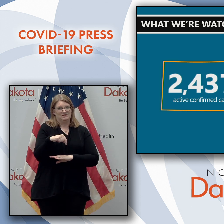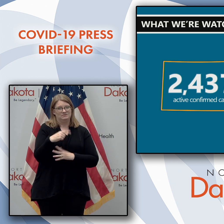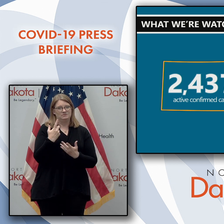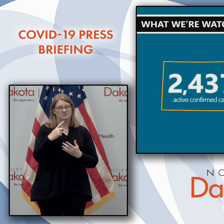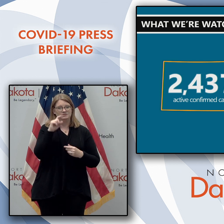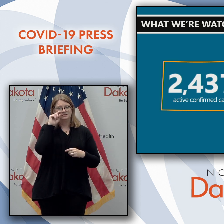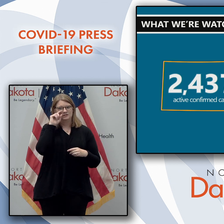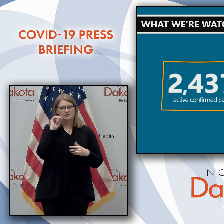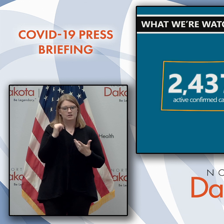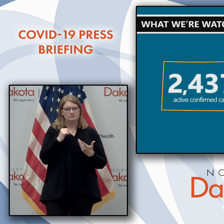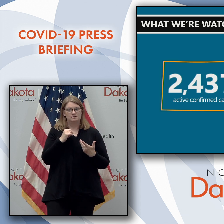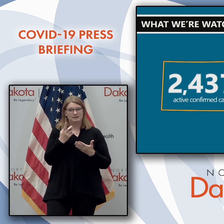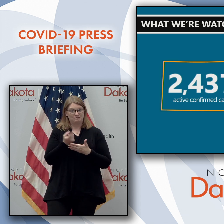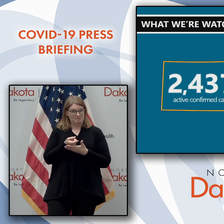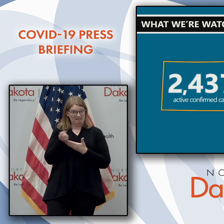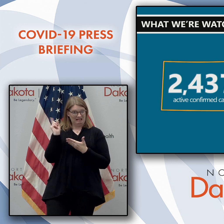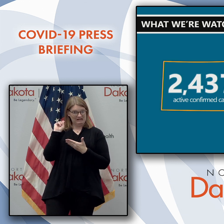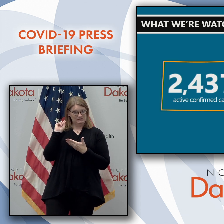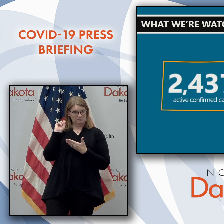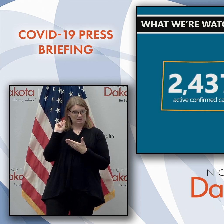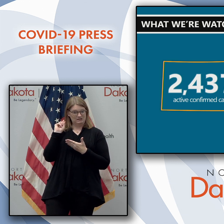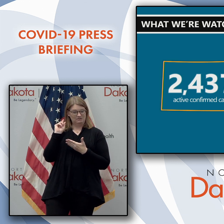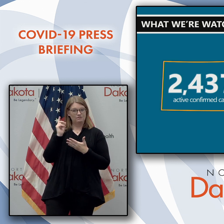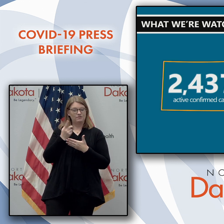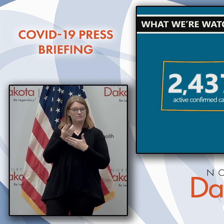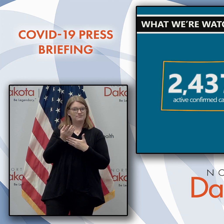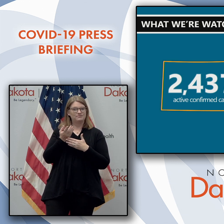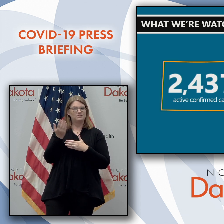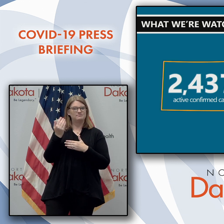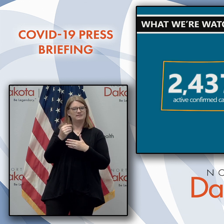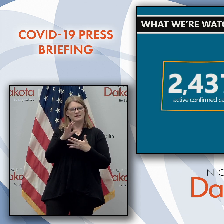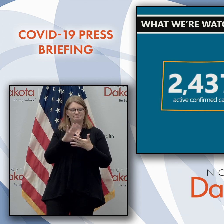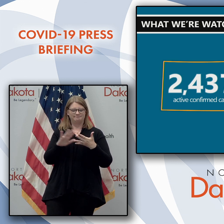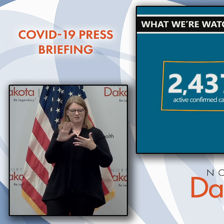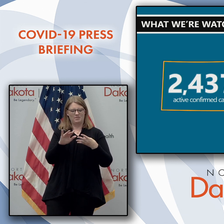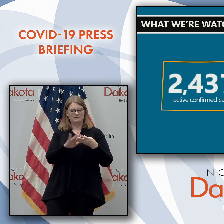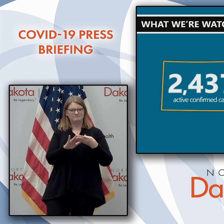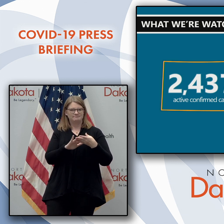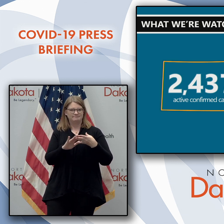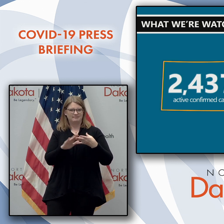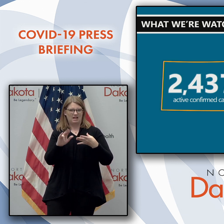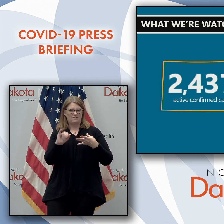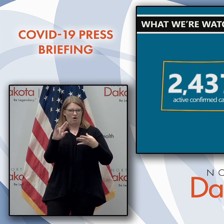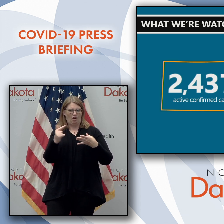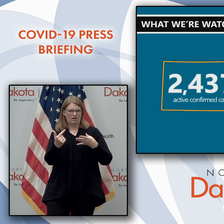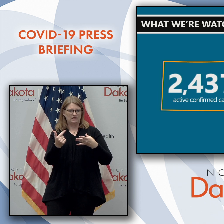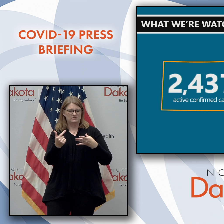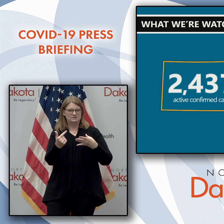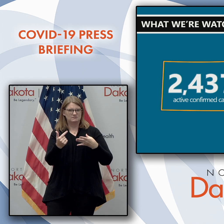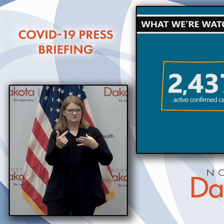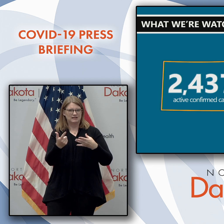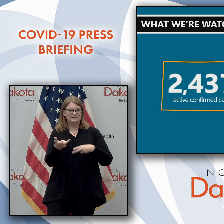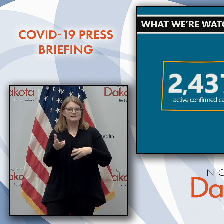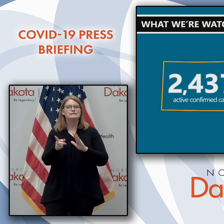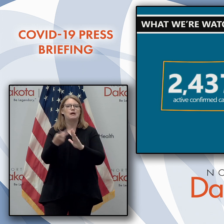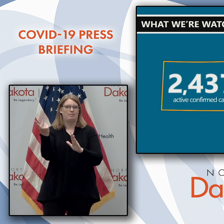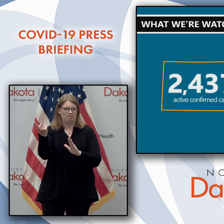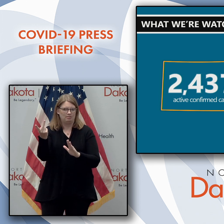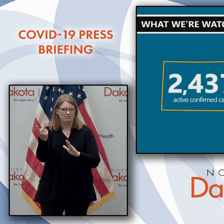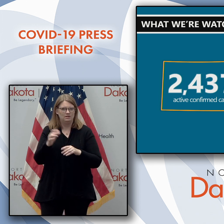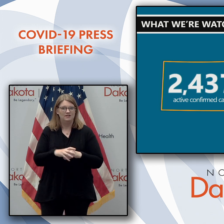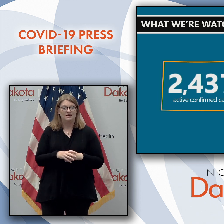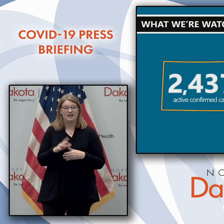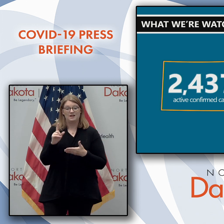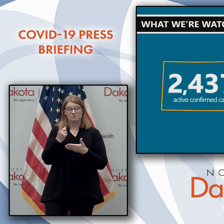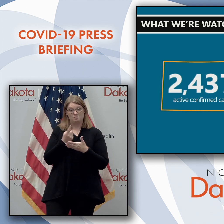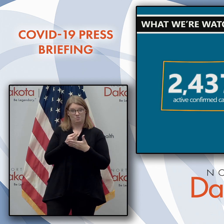number of actives from mid-August, and it's more than 500 increase in more than 500 just compared to a week